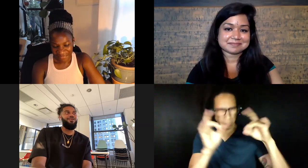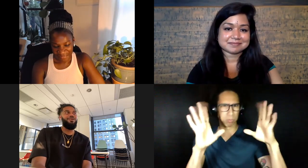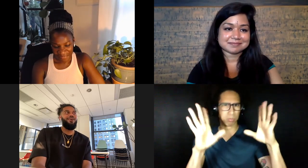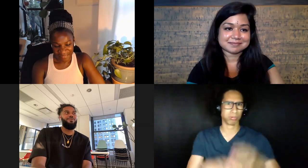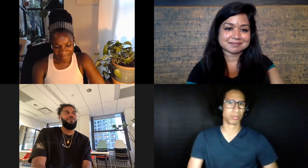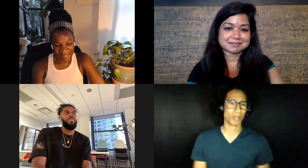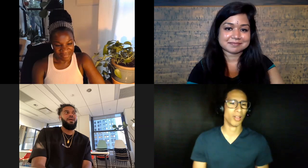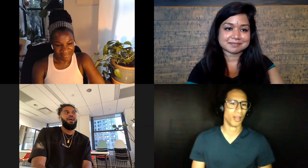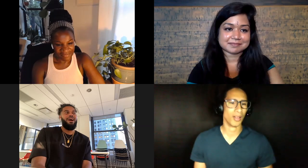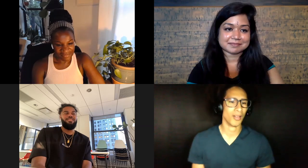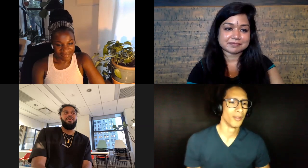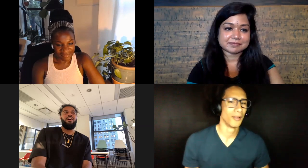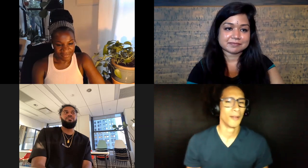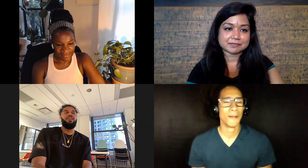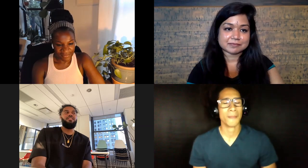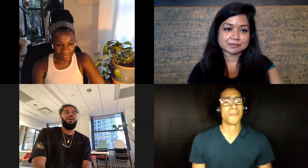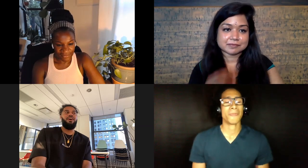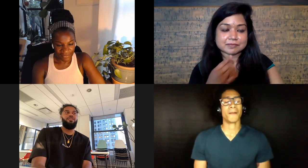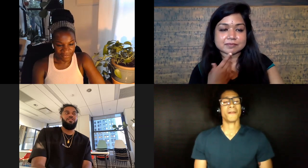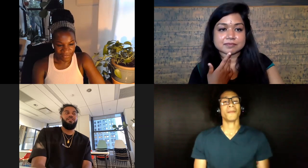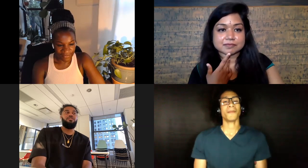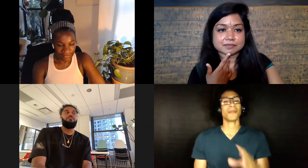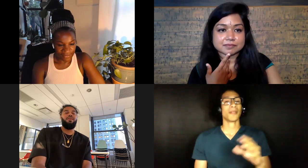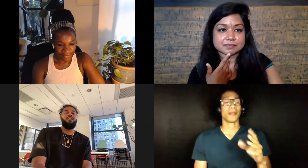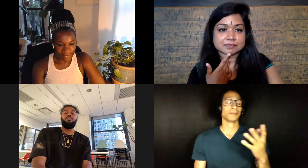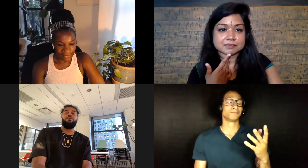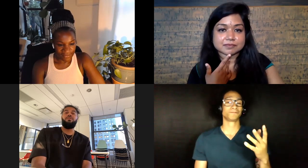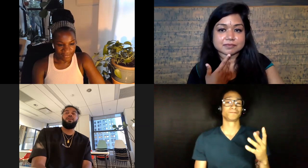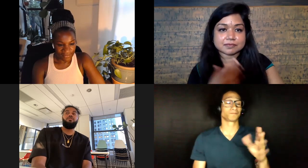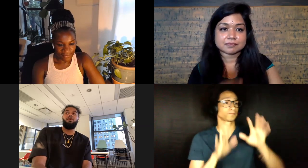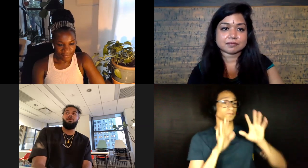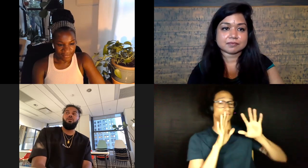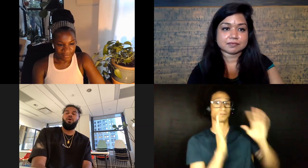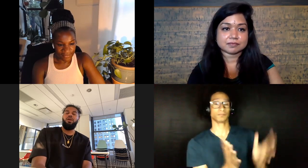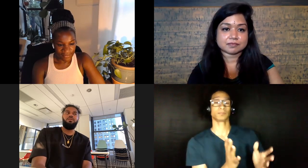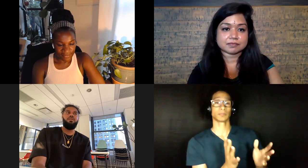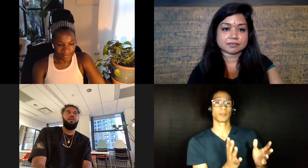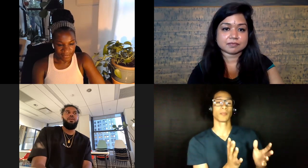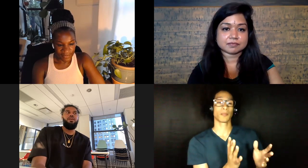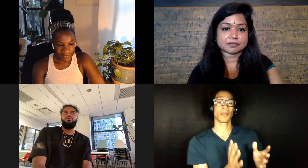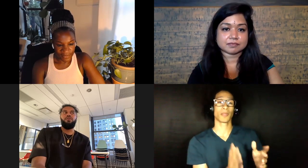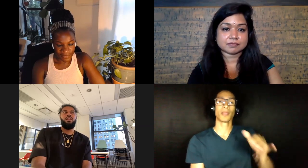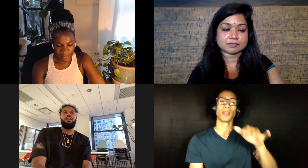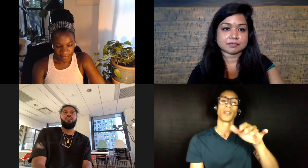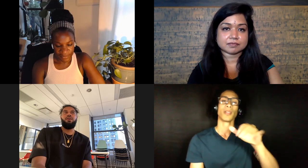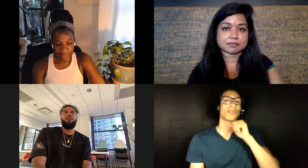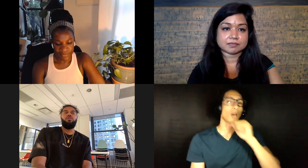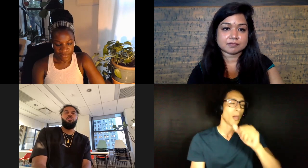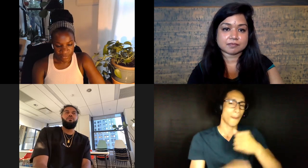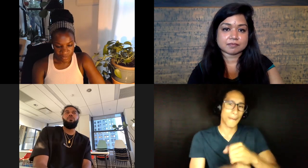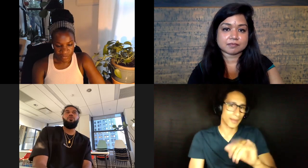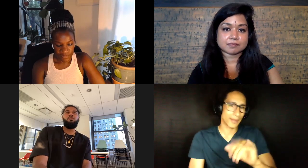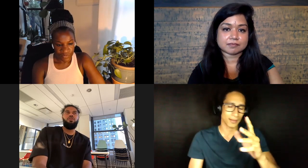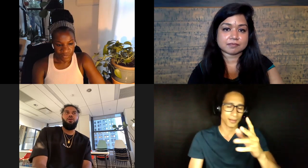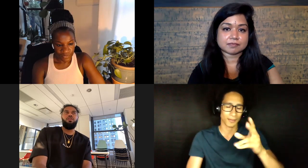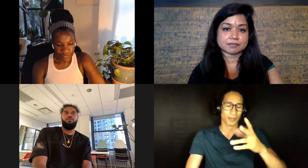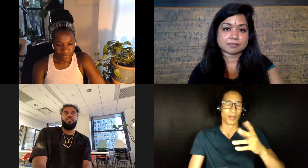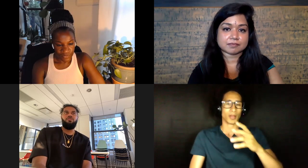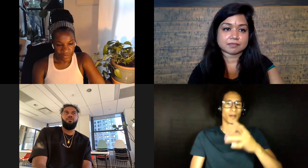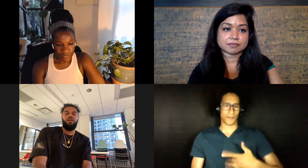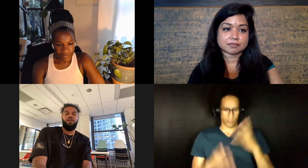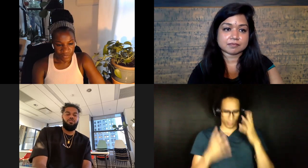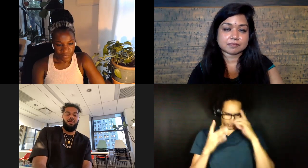my family, or I don't know if it's big specifically a Queens thing, and I see like them, like the Mexican auntie like making spicy mangoes by the